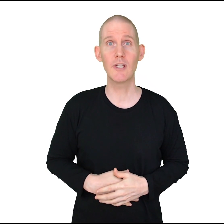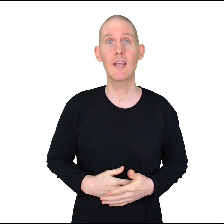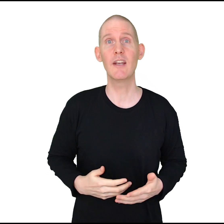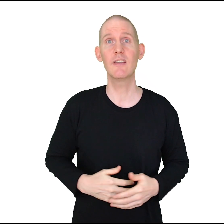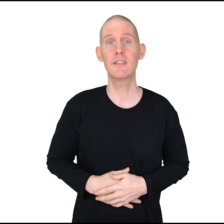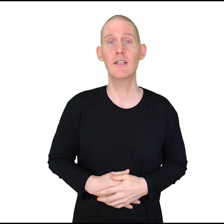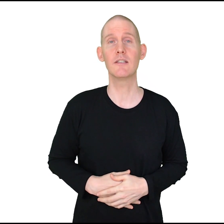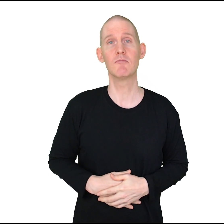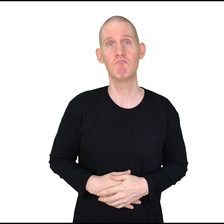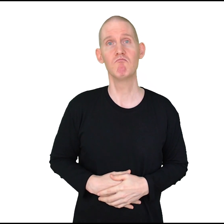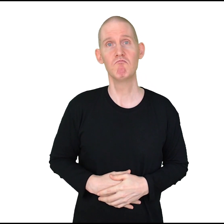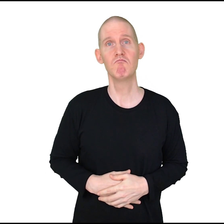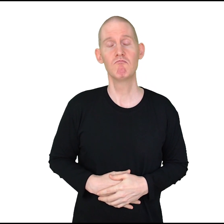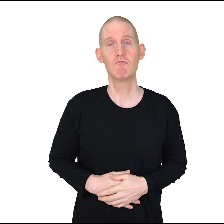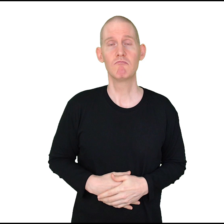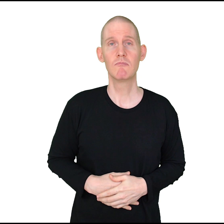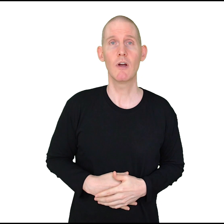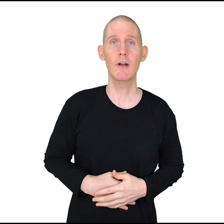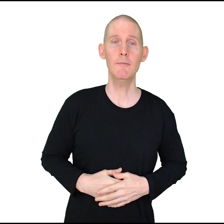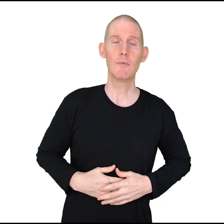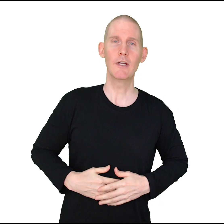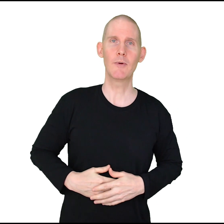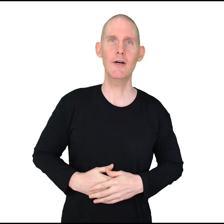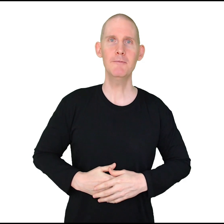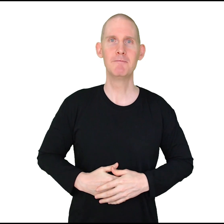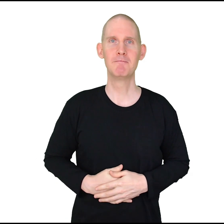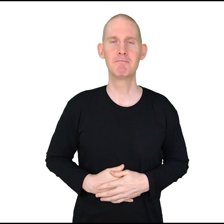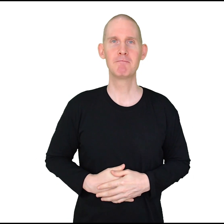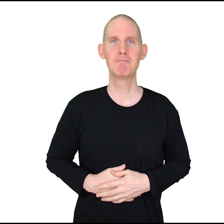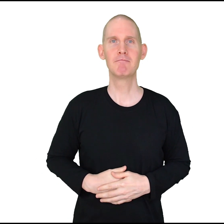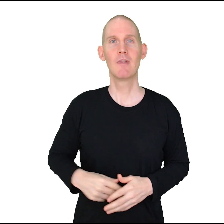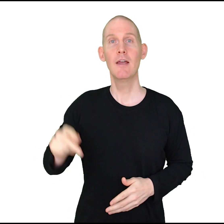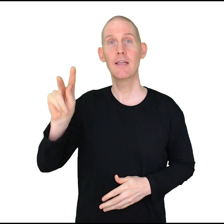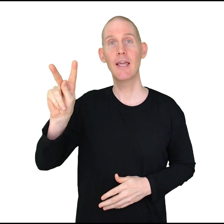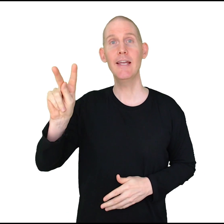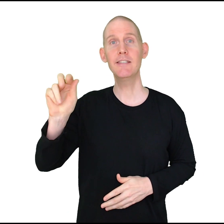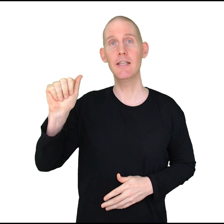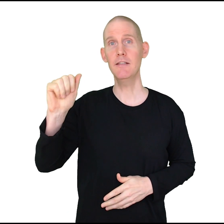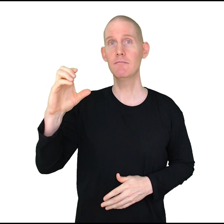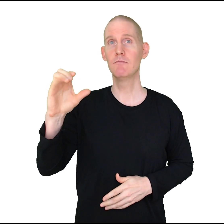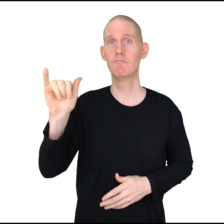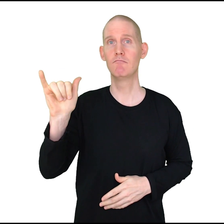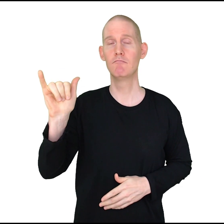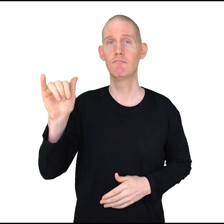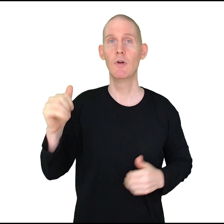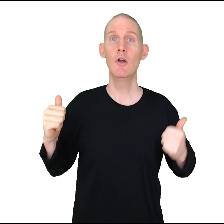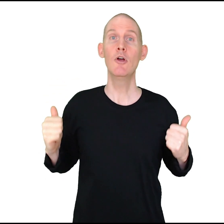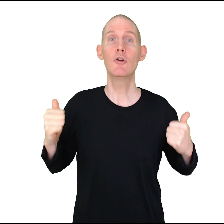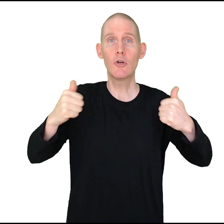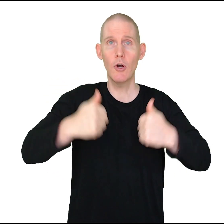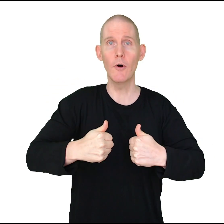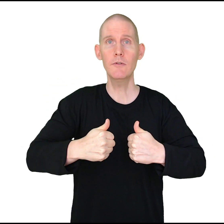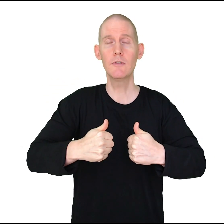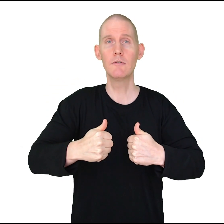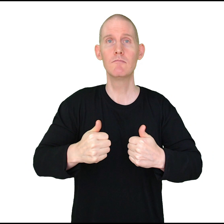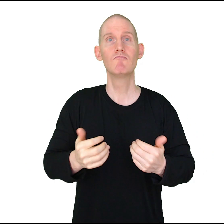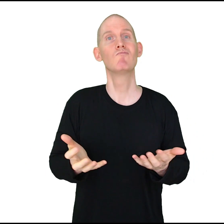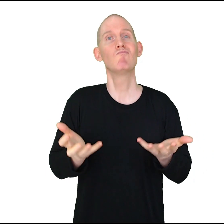end of the sentence. All right, here we go. KACY, coat,